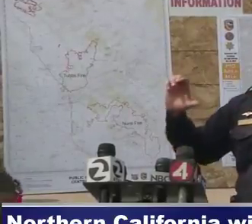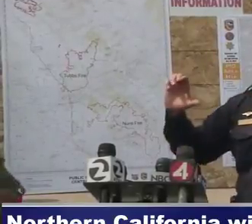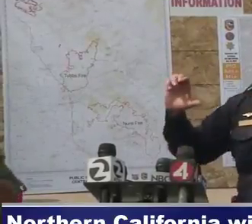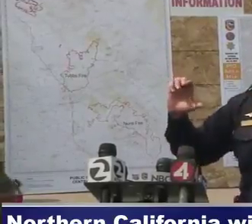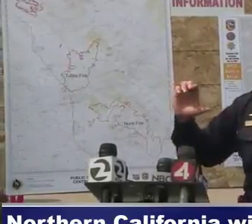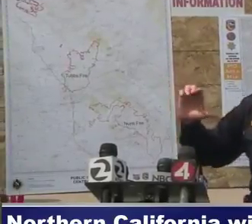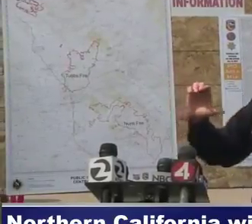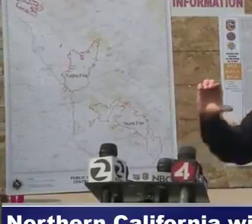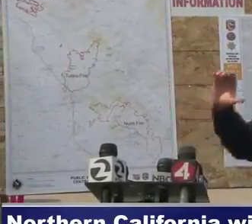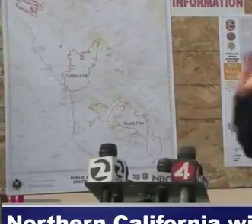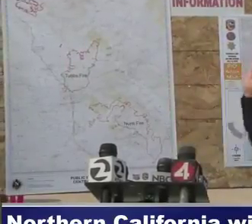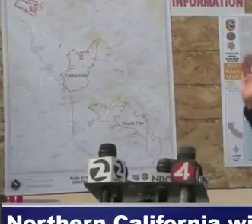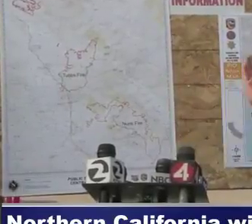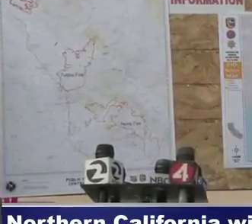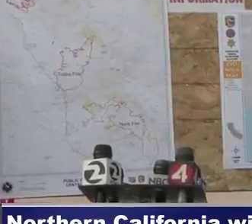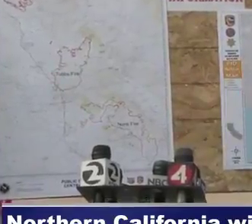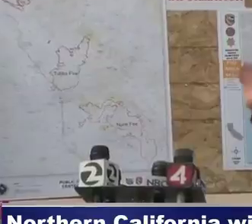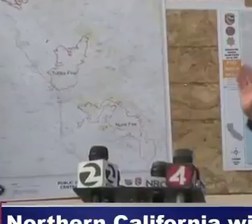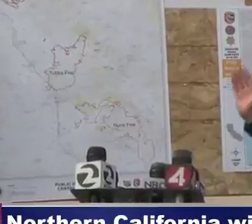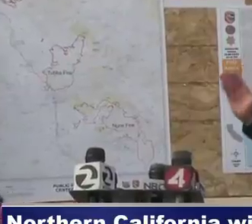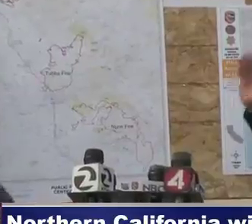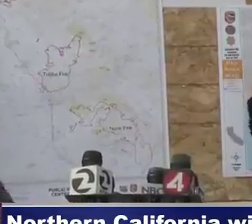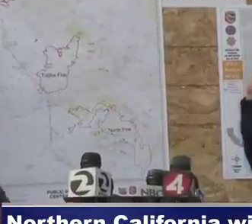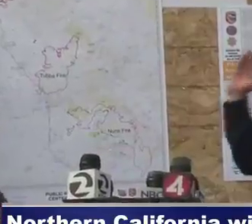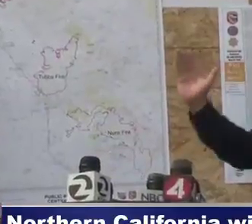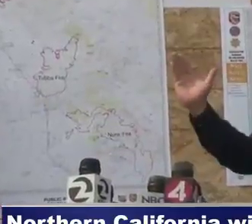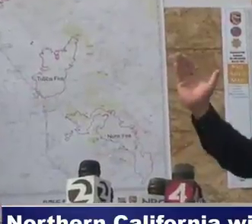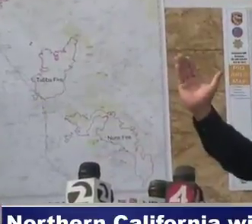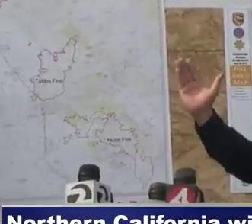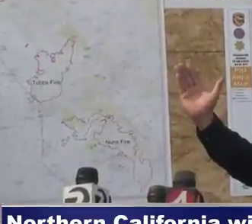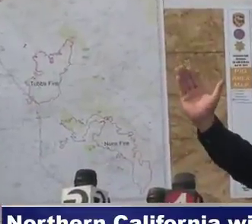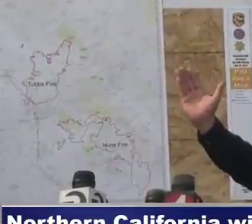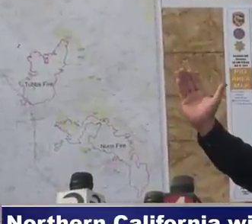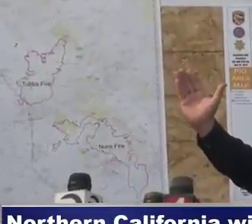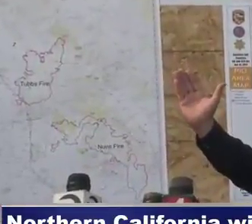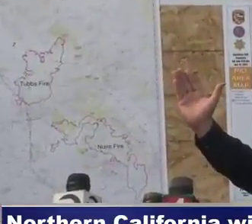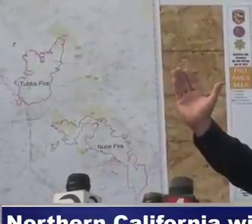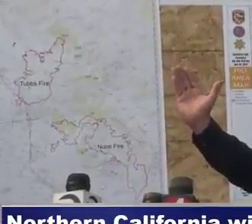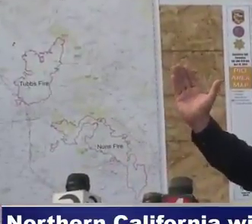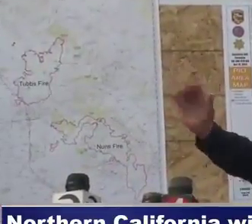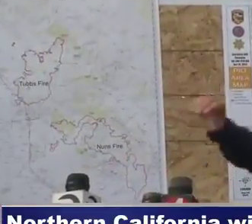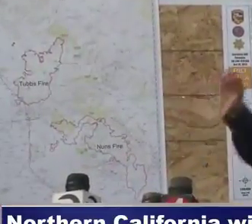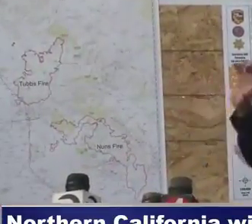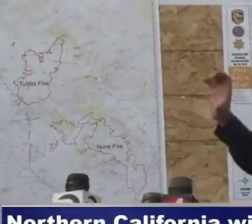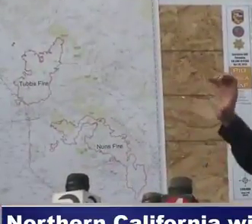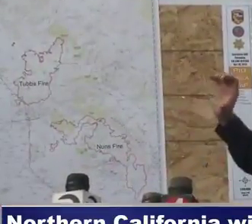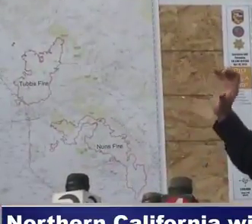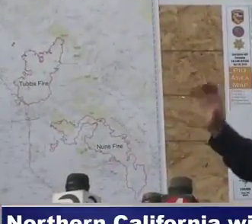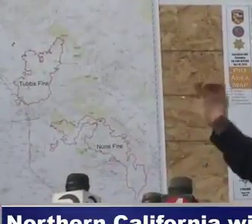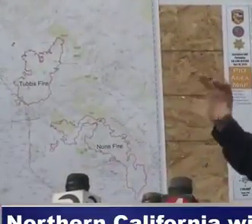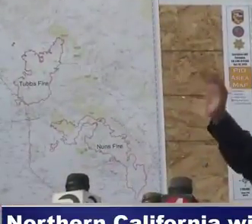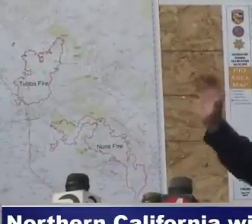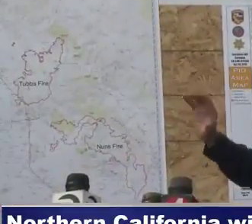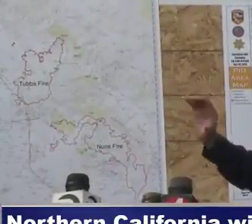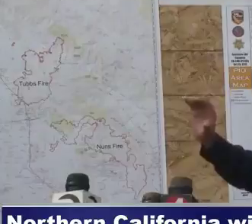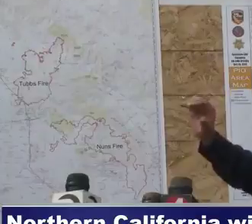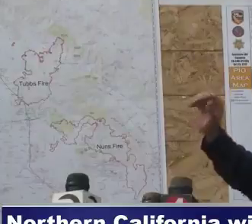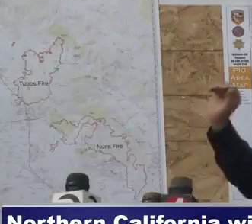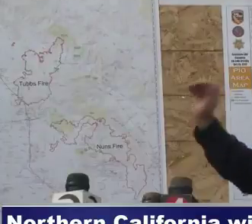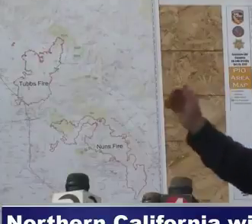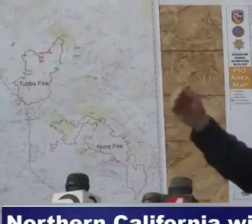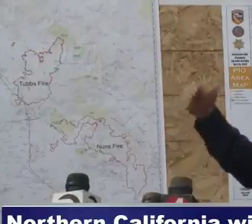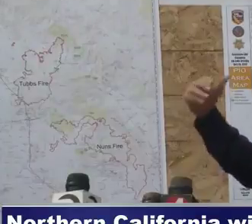area is pretty strong. We've gone in there, we've had boots on the ground. They've worked their way into the fire quite a ways and put down most of the